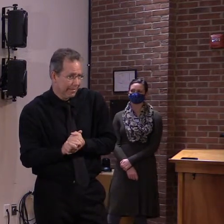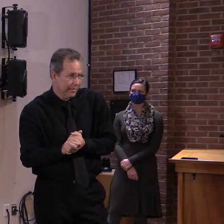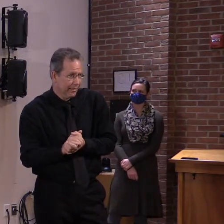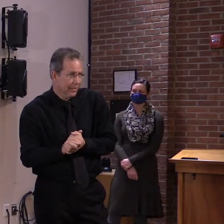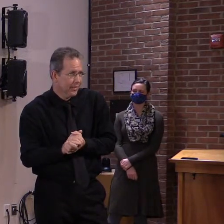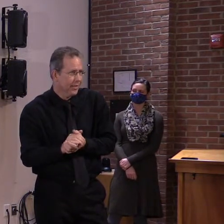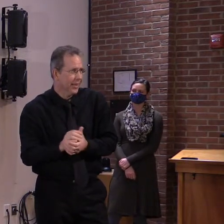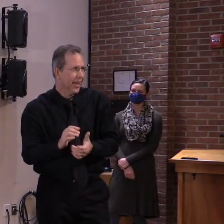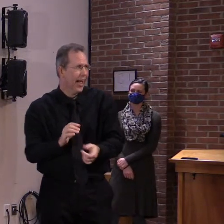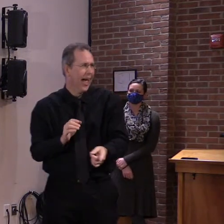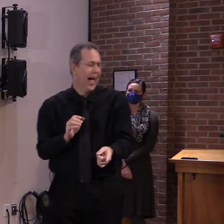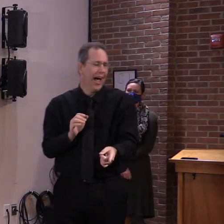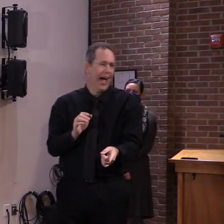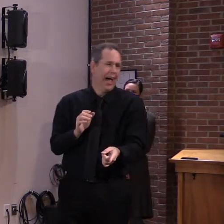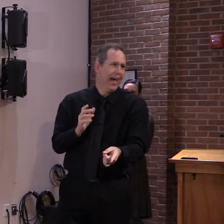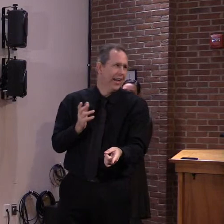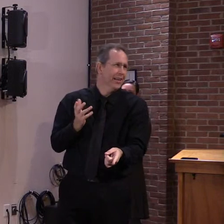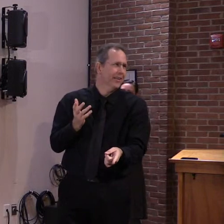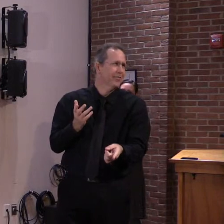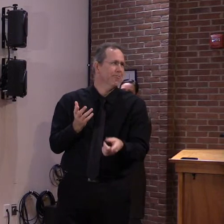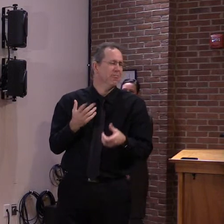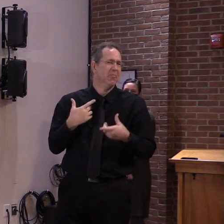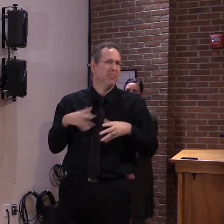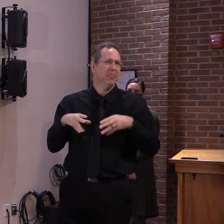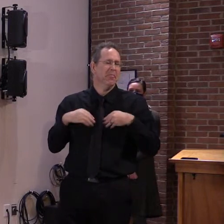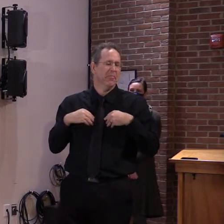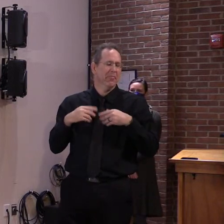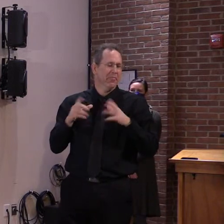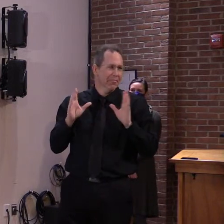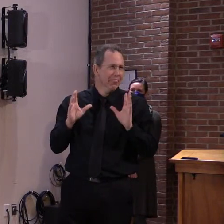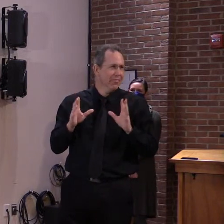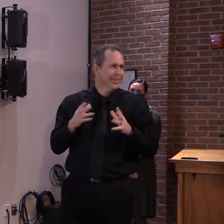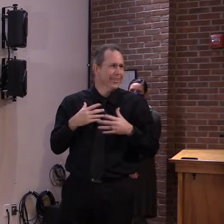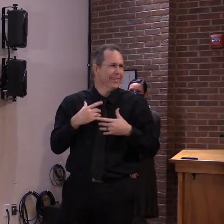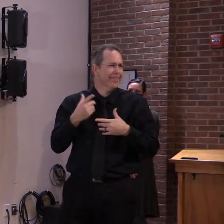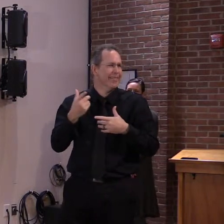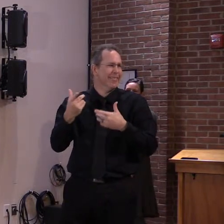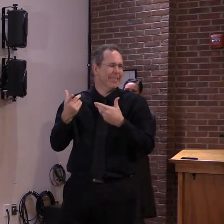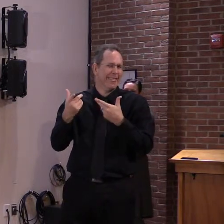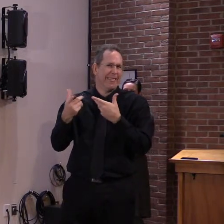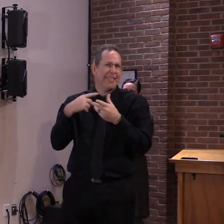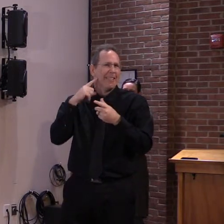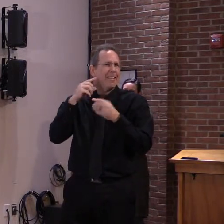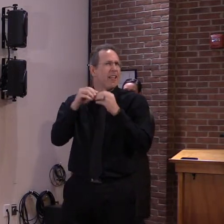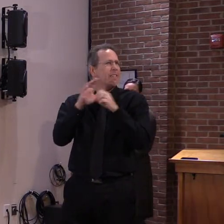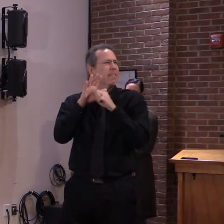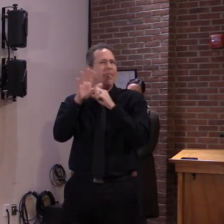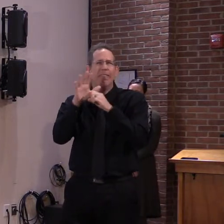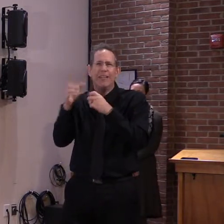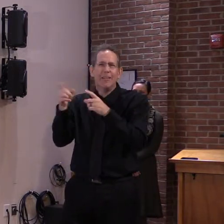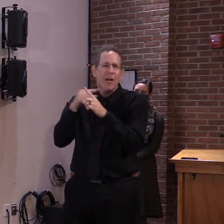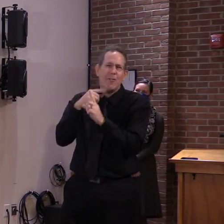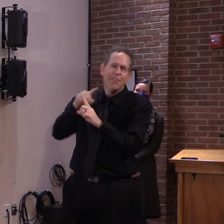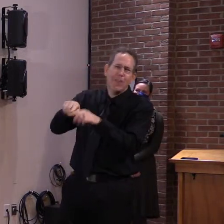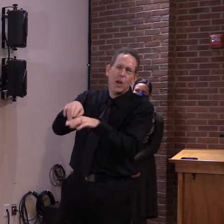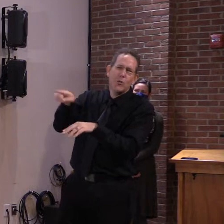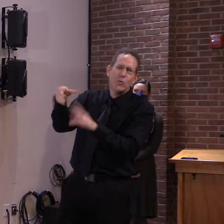I think so. I probably didn't think of all the ones I should have thought of, but you got the ones that I did think of. Okay.